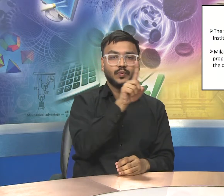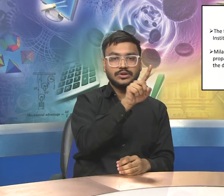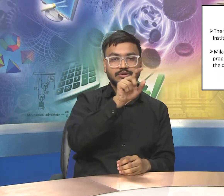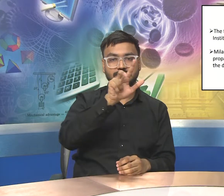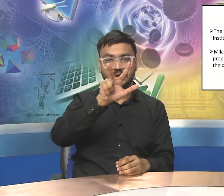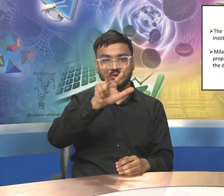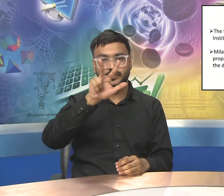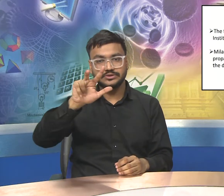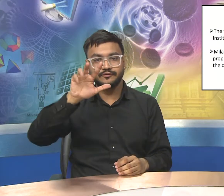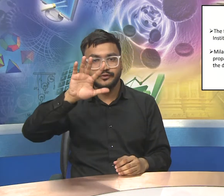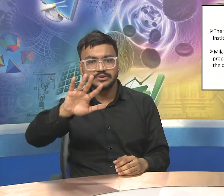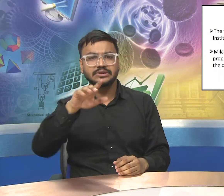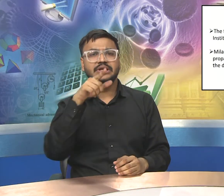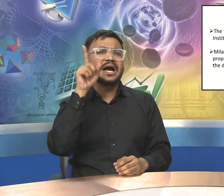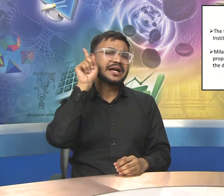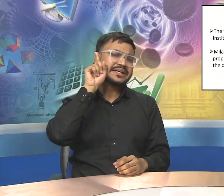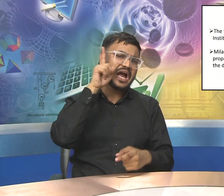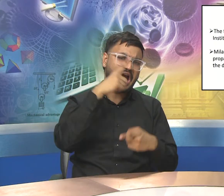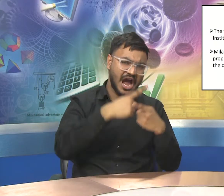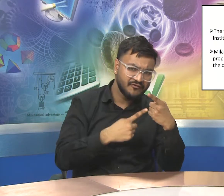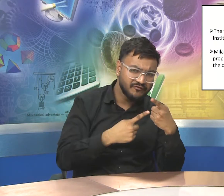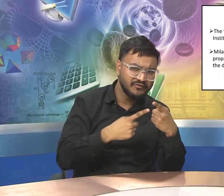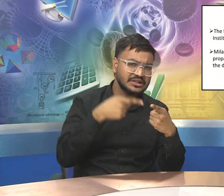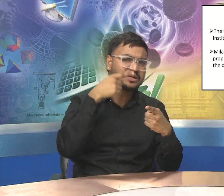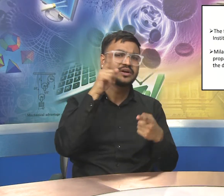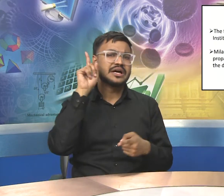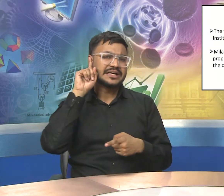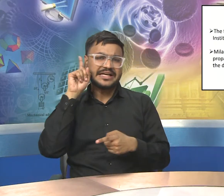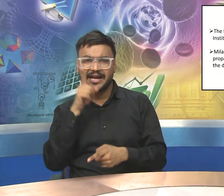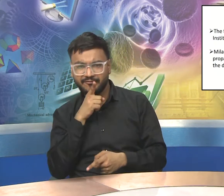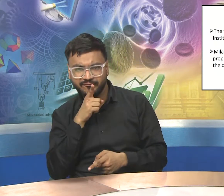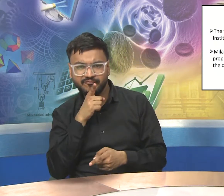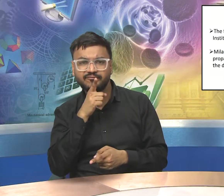and Mutes, was founded in 1885.